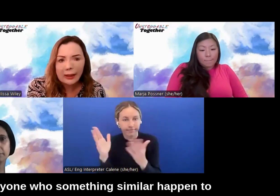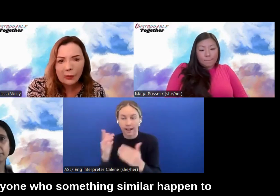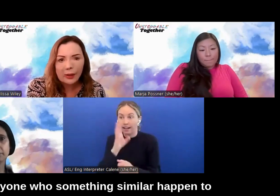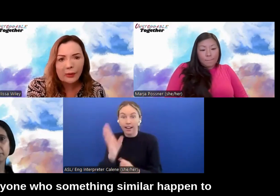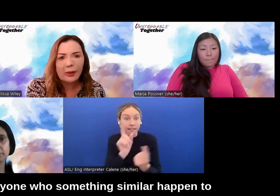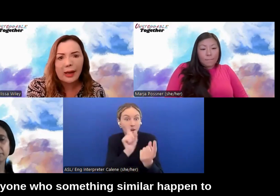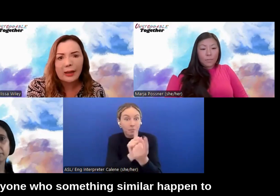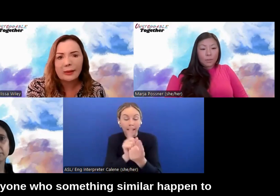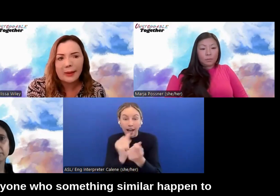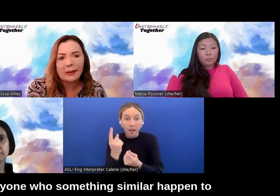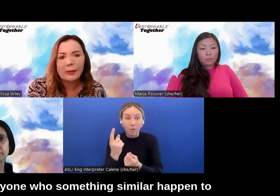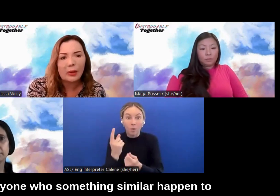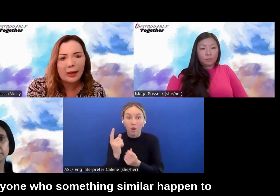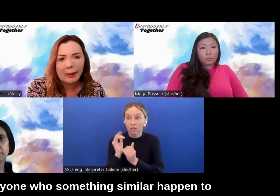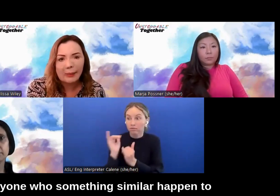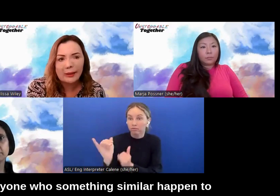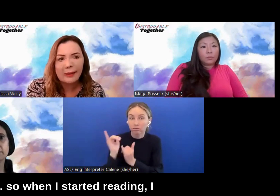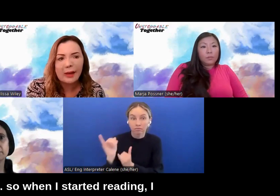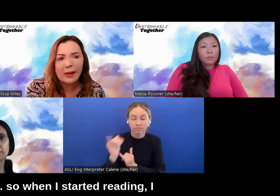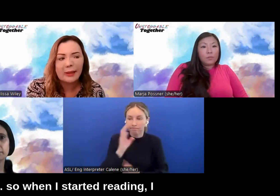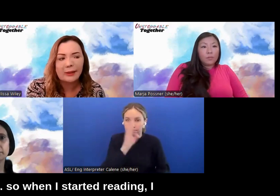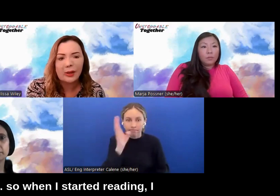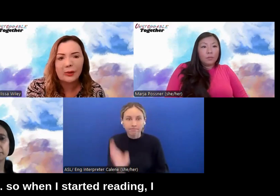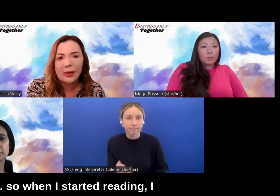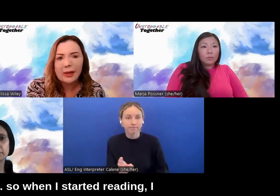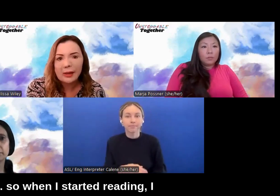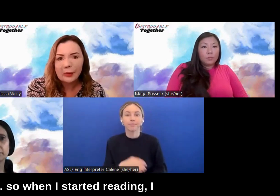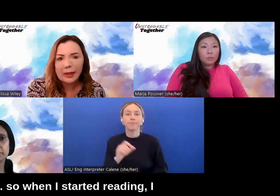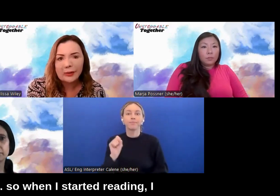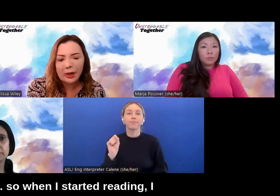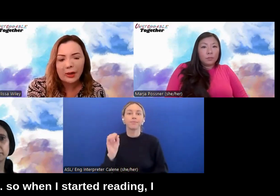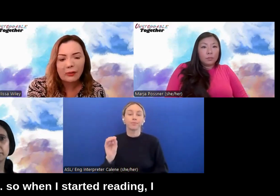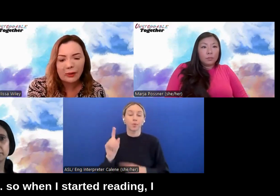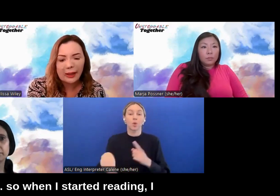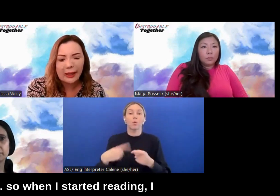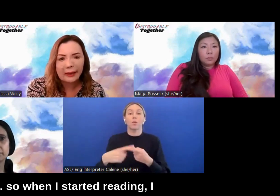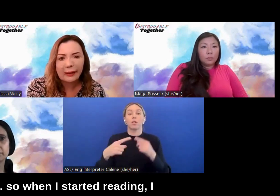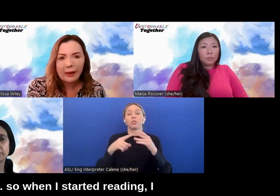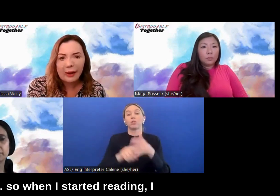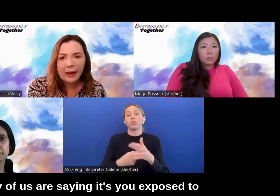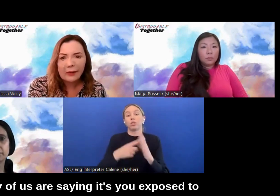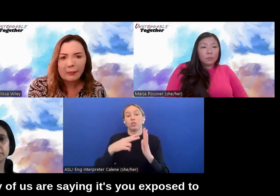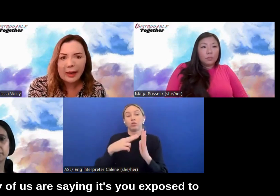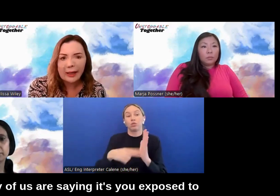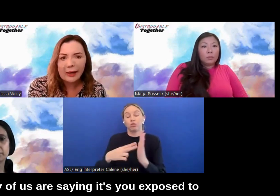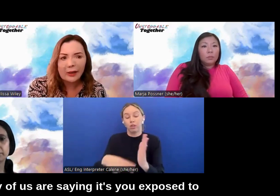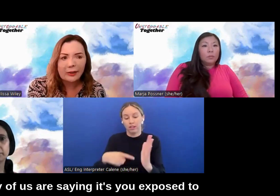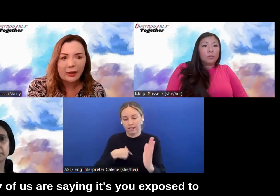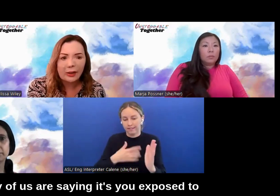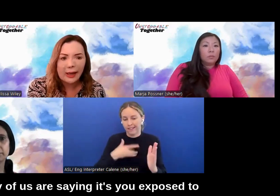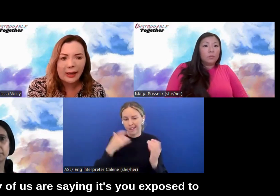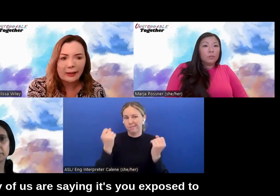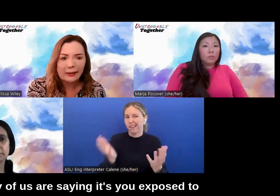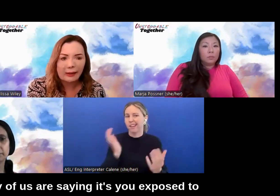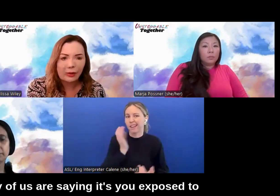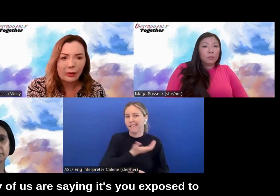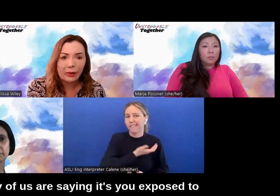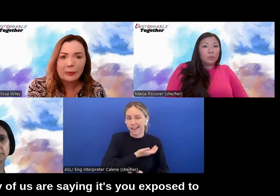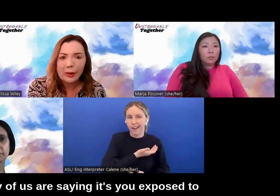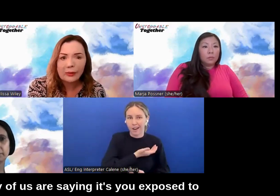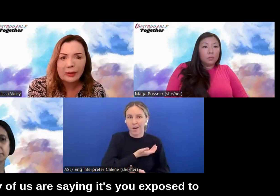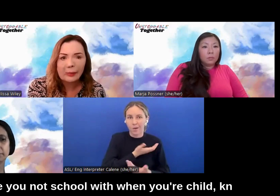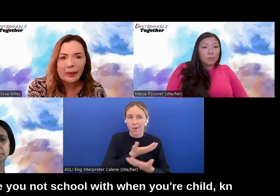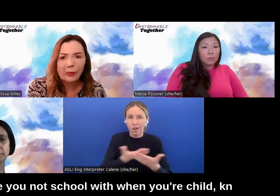encountered anyone who'd had something similar happen to them. And so when I started reading, I feel like many of us are saying it's like